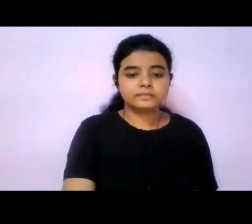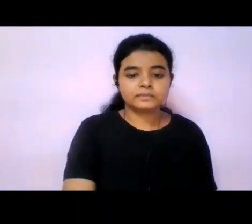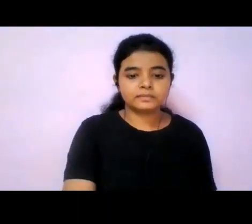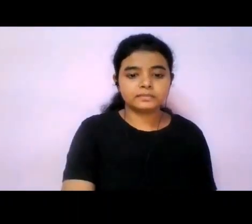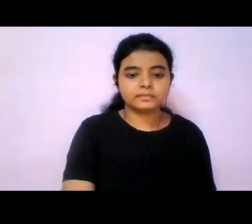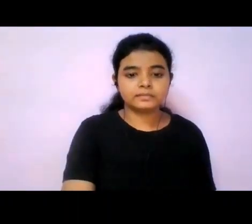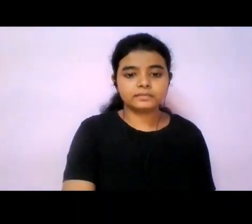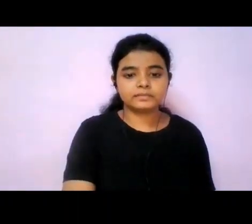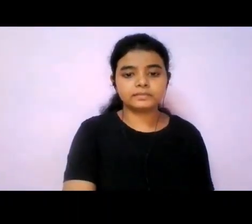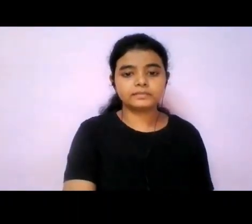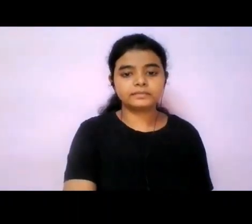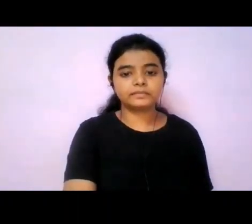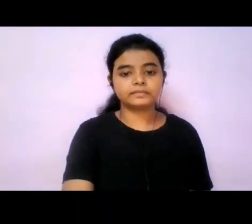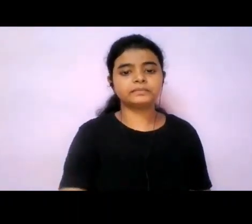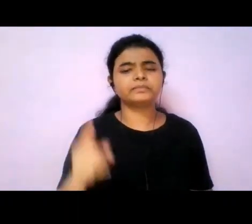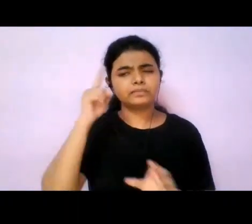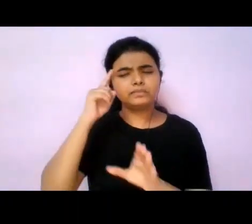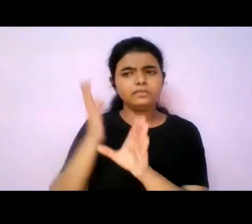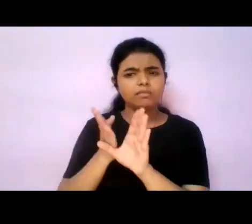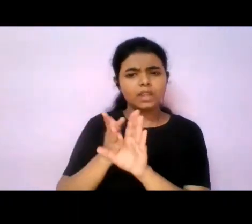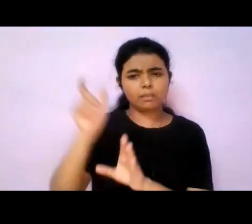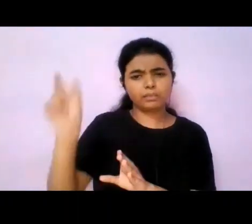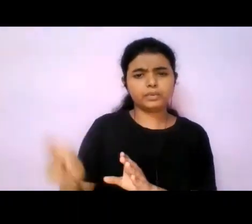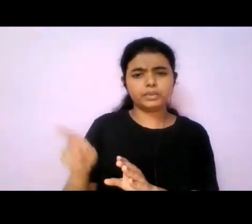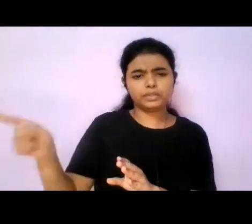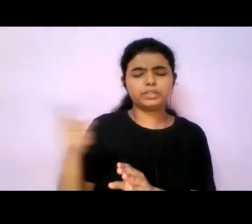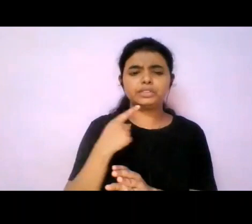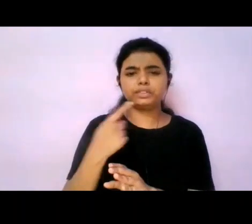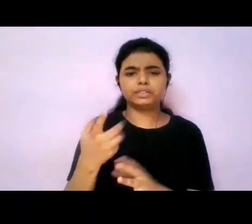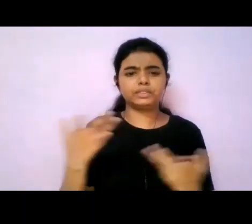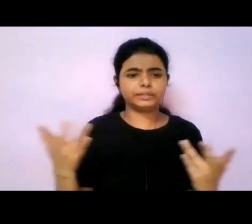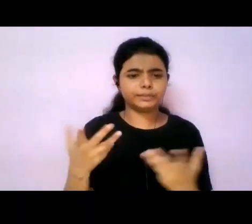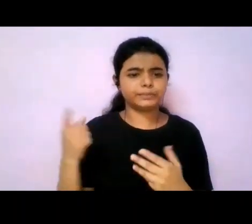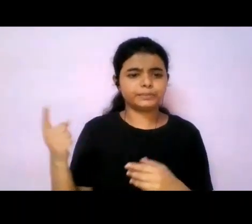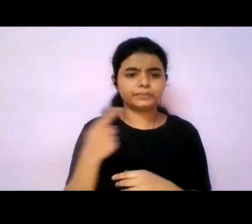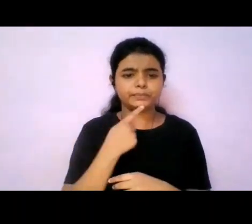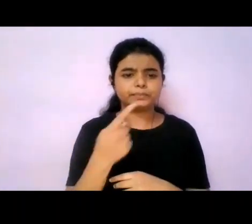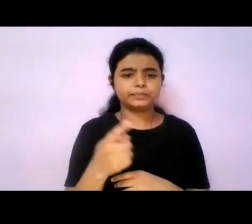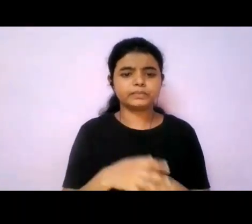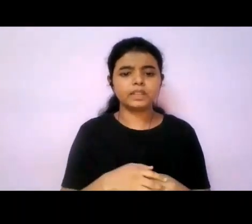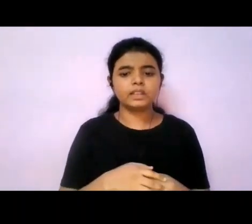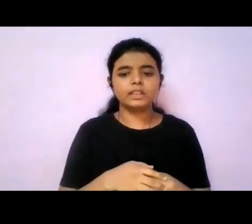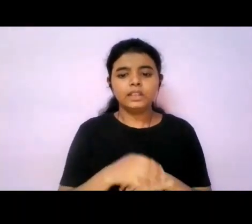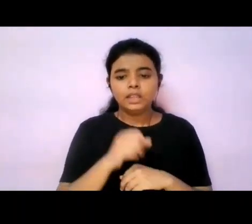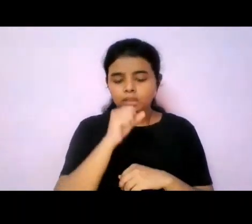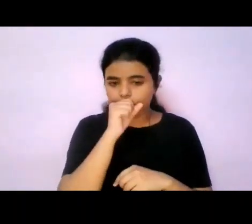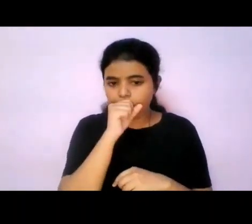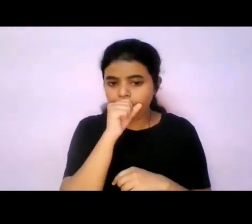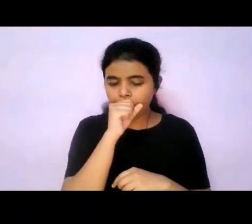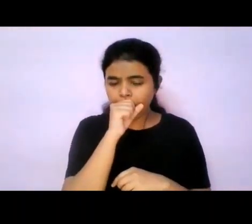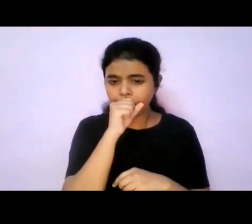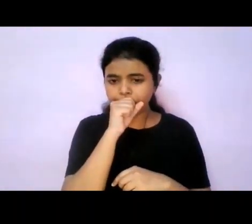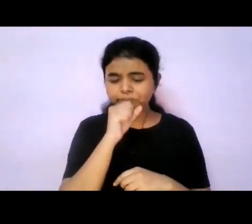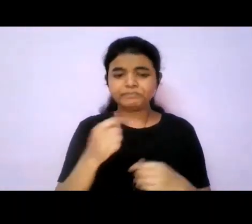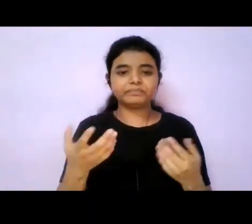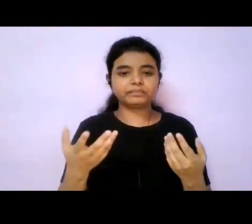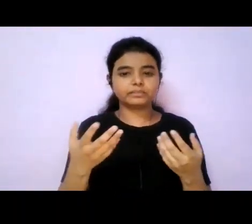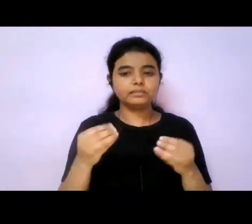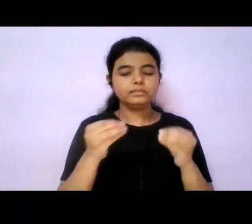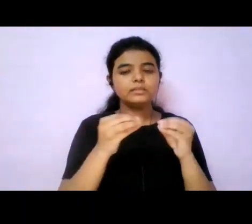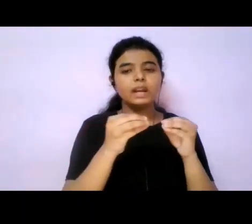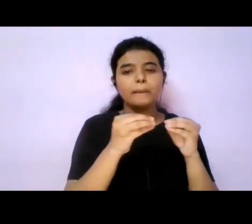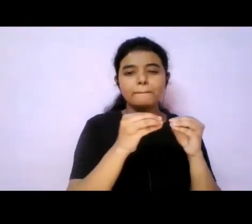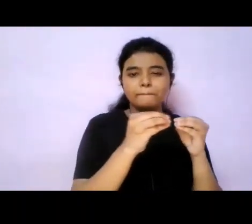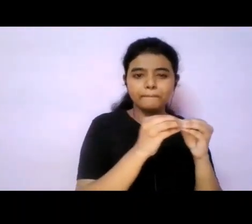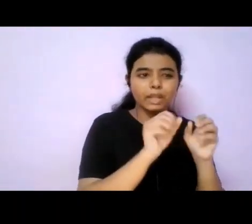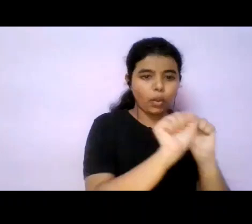one, the sociologist Yuval Davis argues, is that belonging has three elements to it. The first is